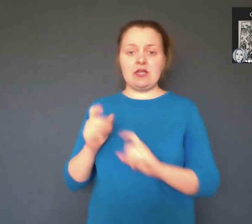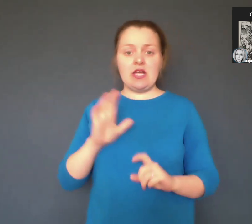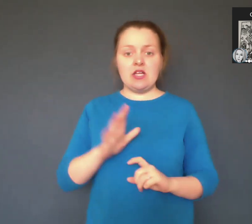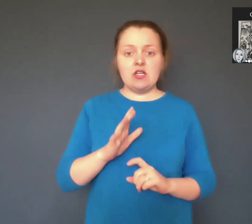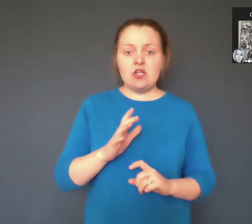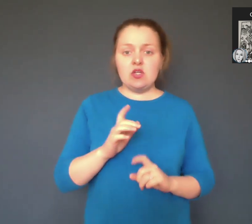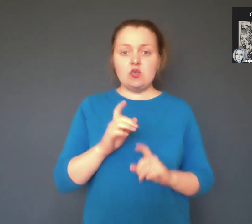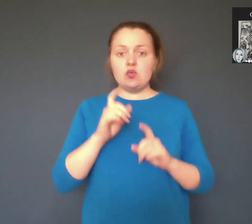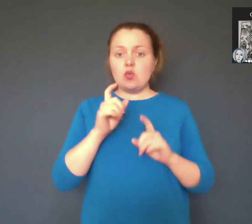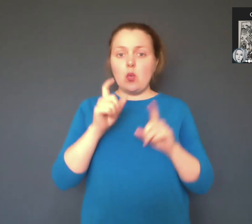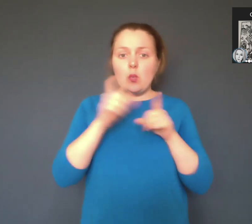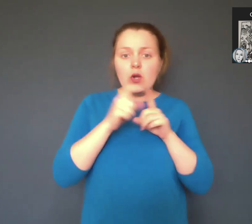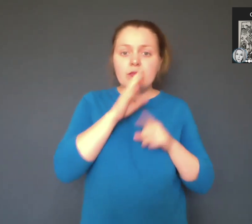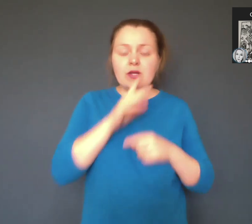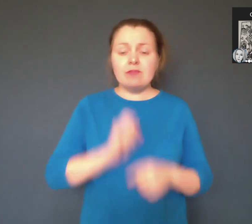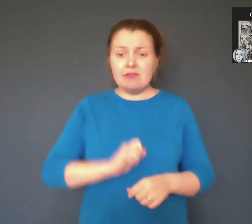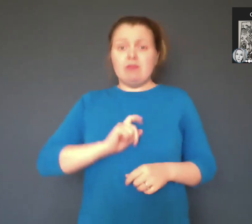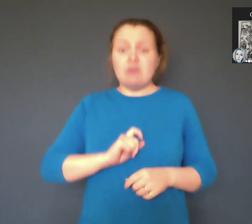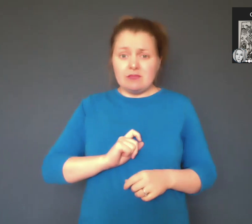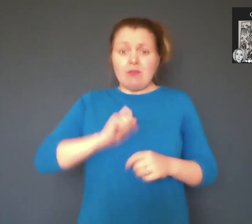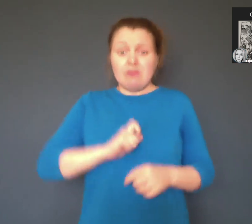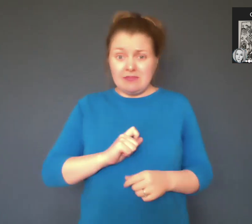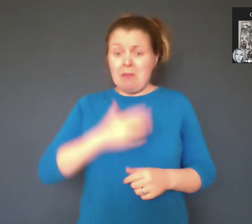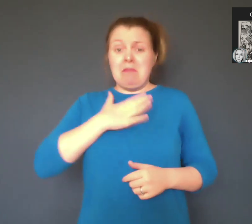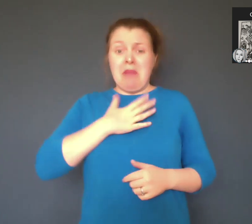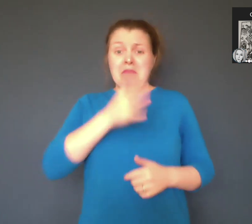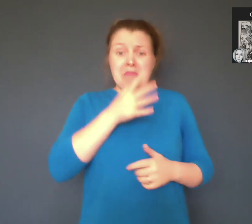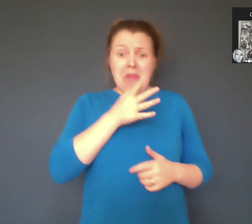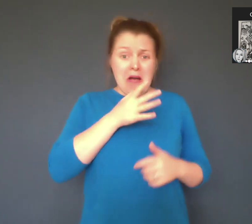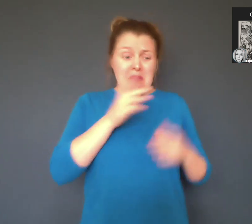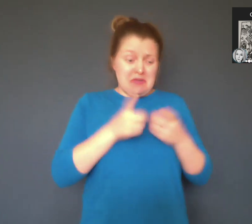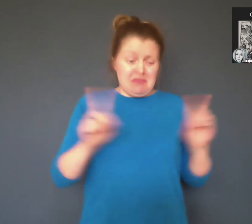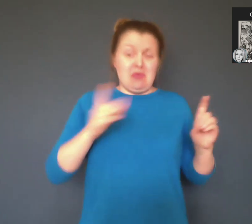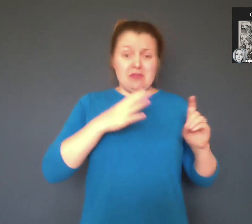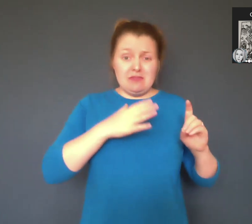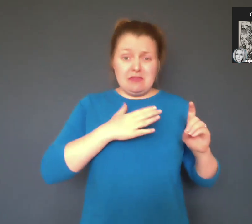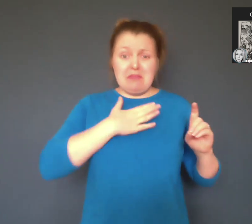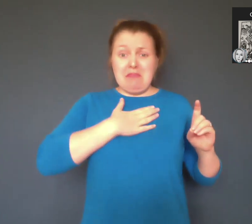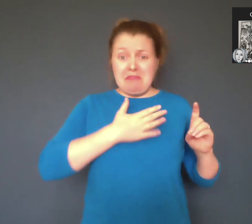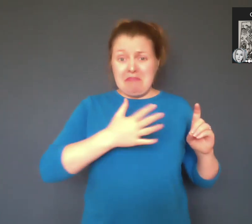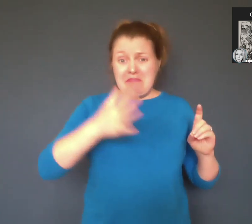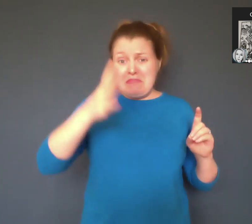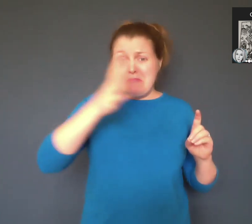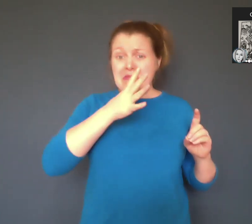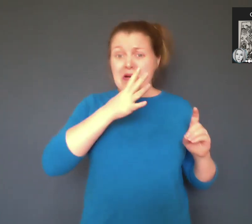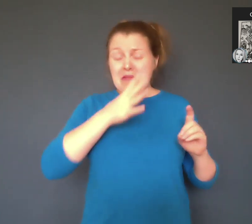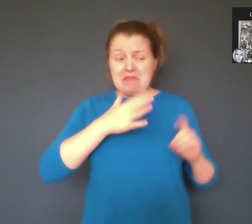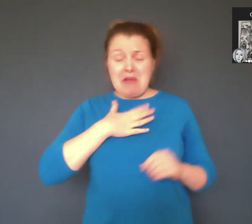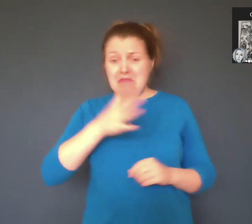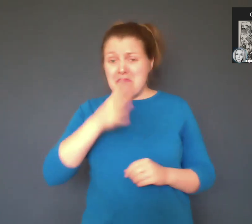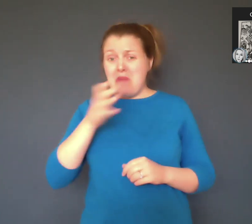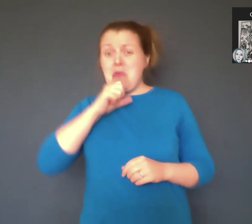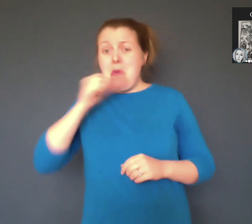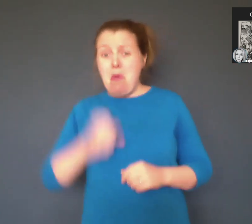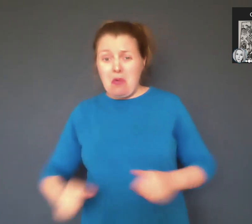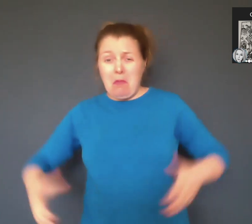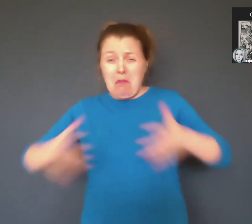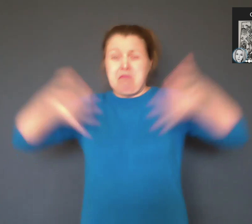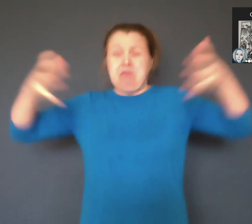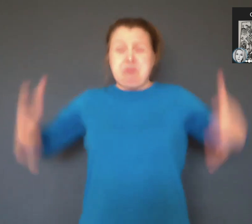so old, Harvey, and fat as a house." He wiped his running nose with the back of his hand and sniffed hard. "It wasn't supposed